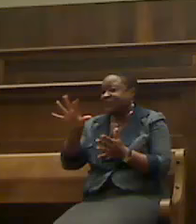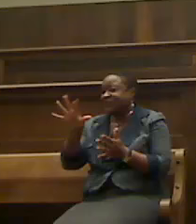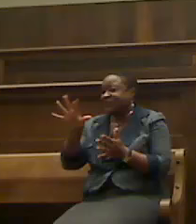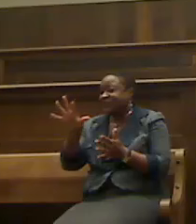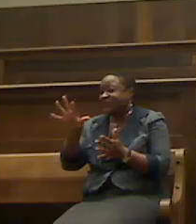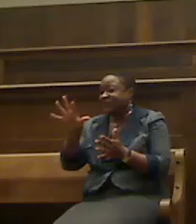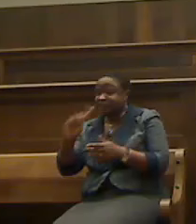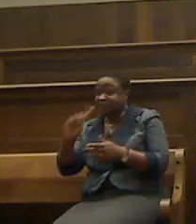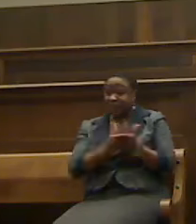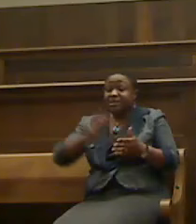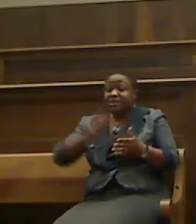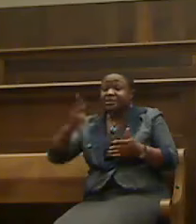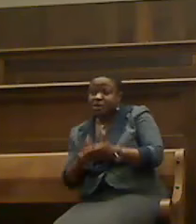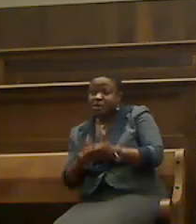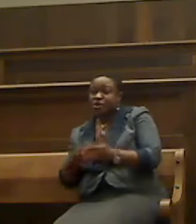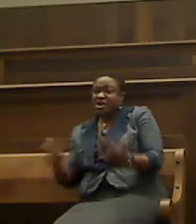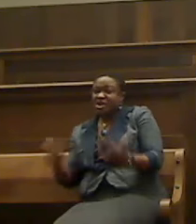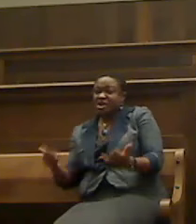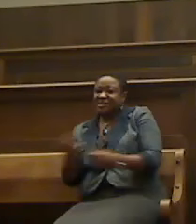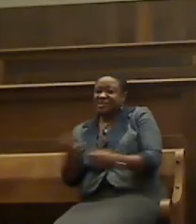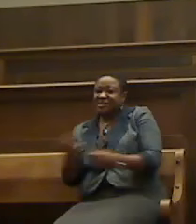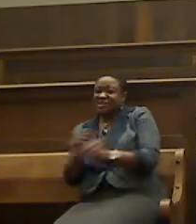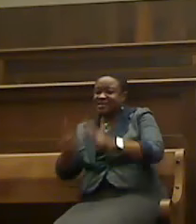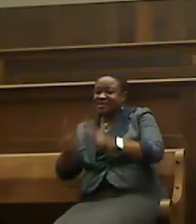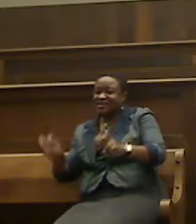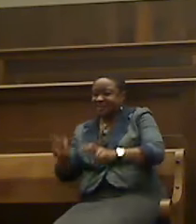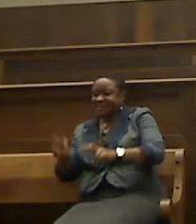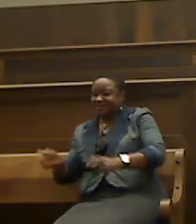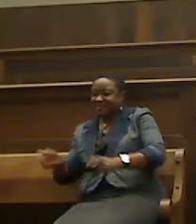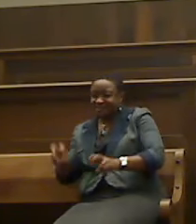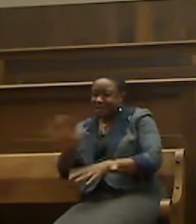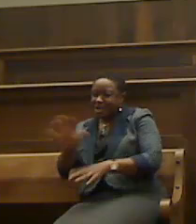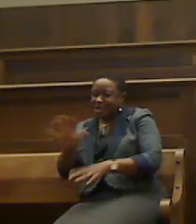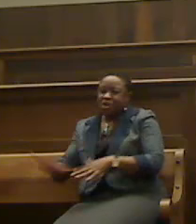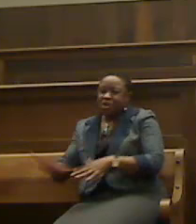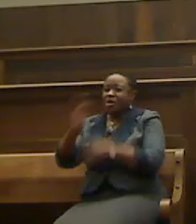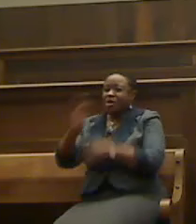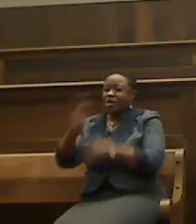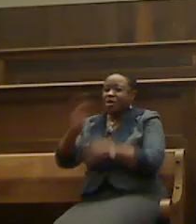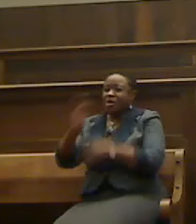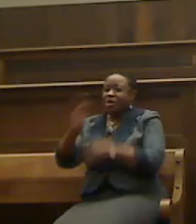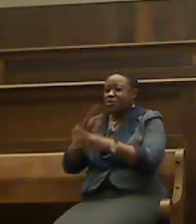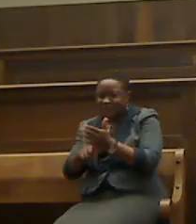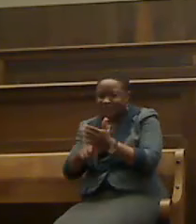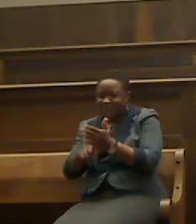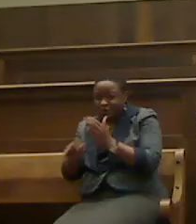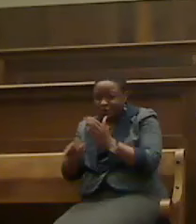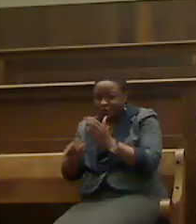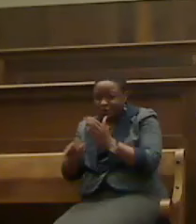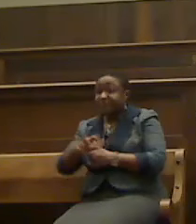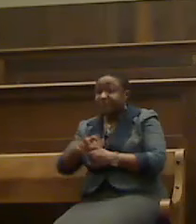current safety assessments around the world are completely incompetent to identify the risks in the first part. The third part